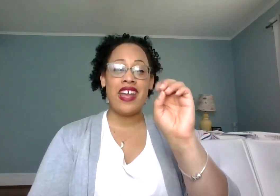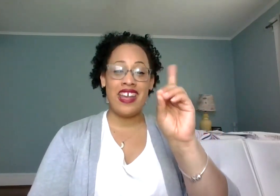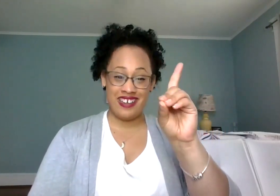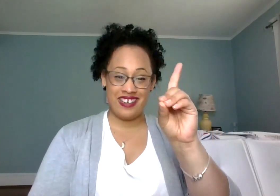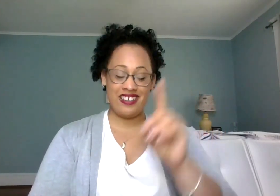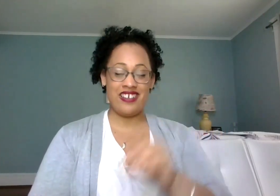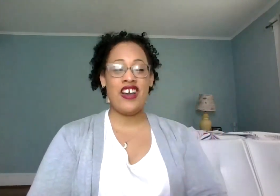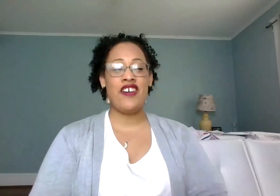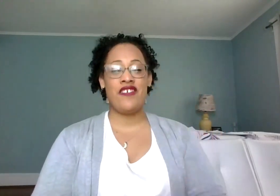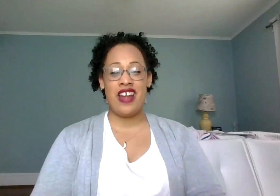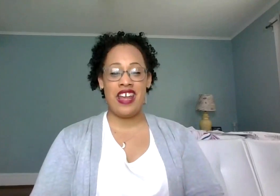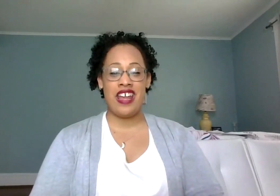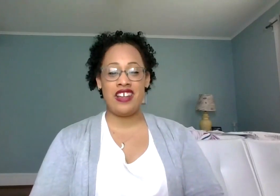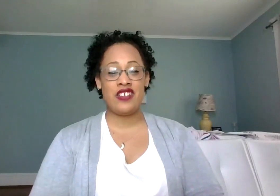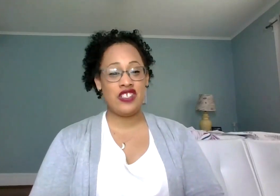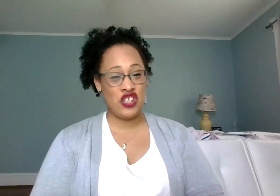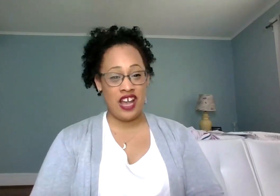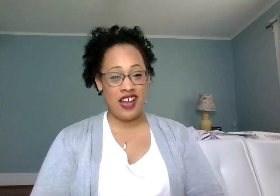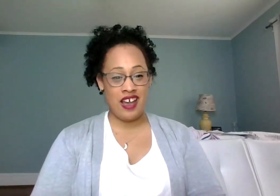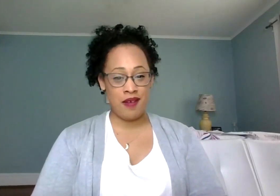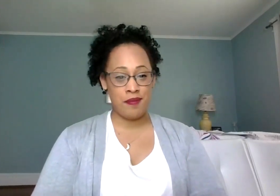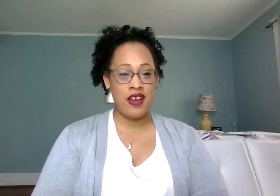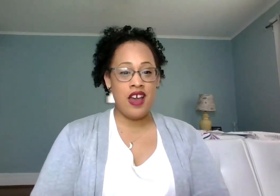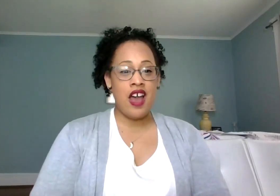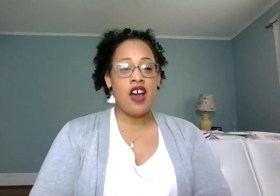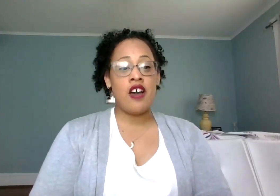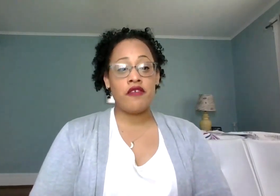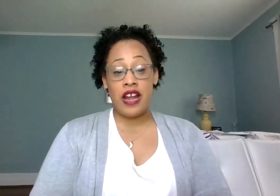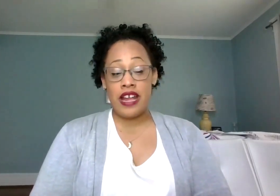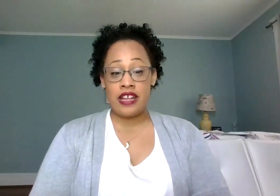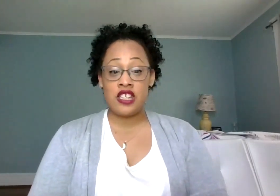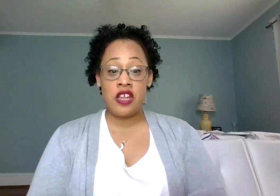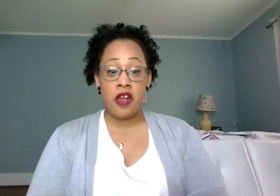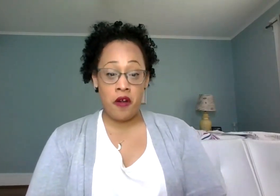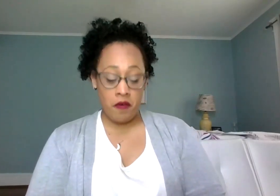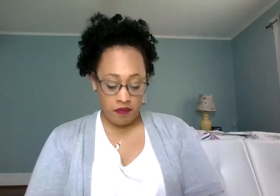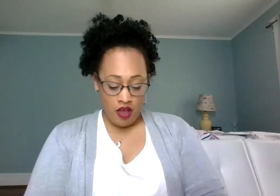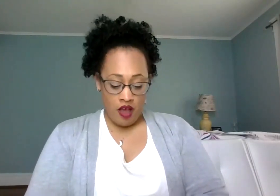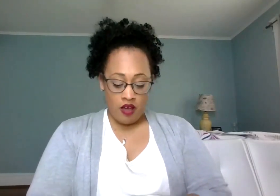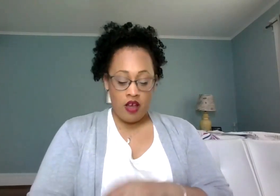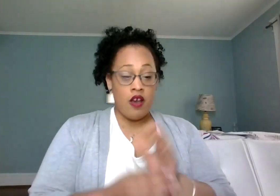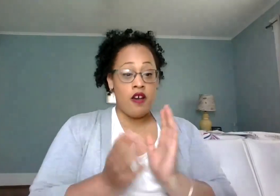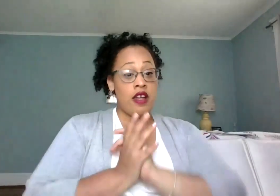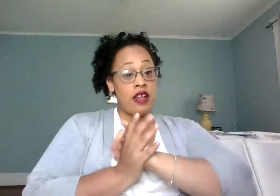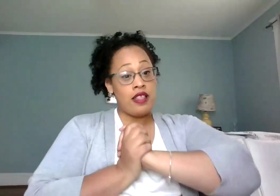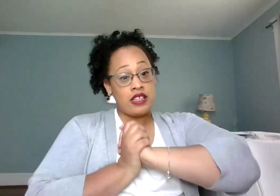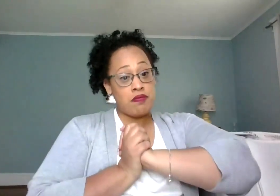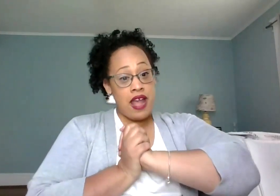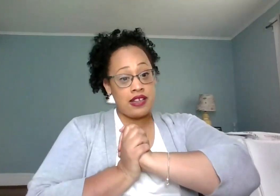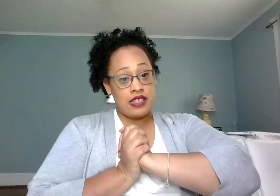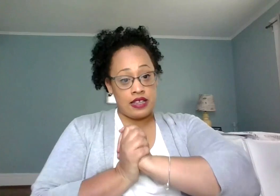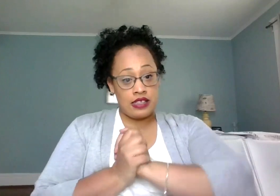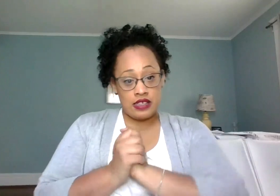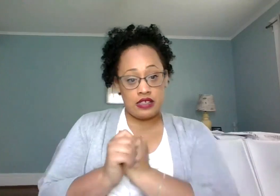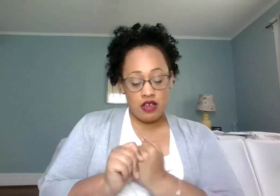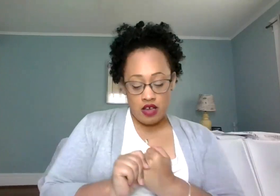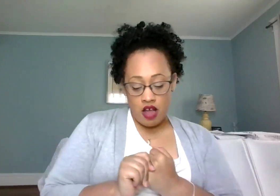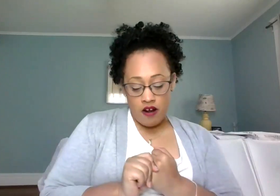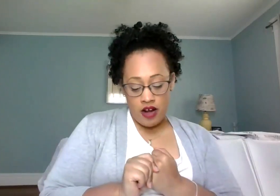Fred. All right, good job. All right, so let's practice. All right,